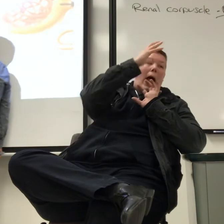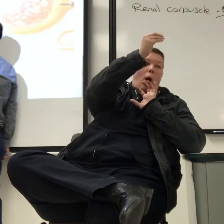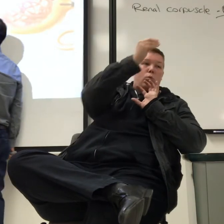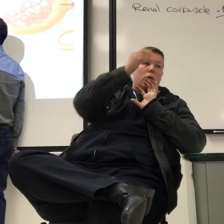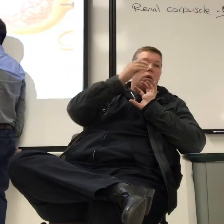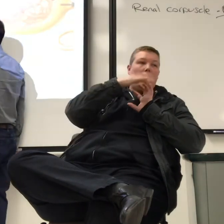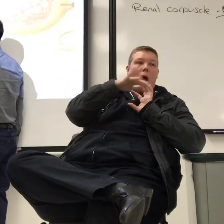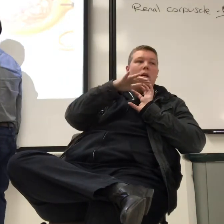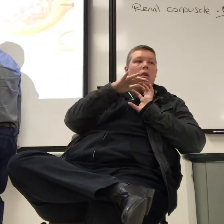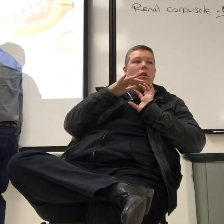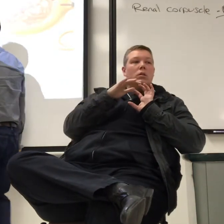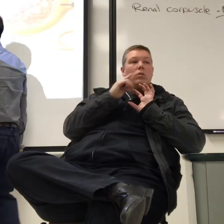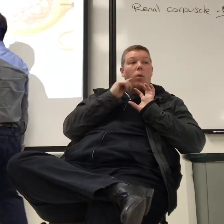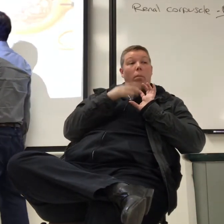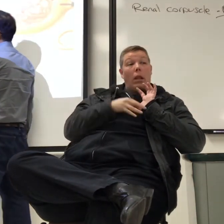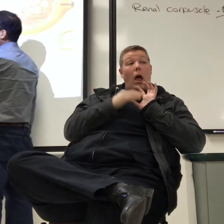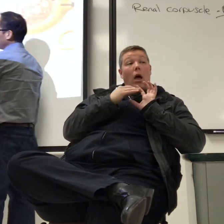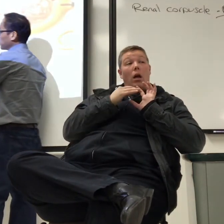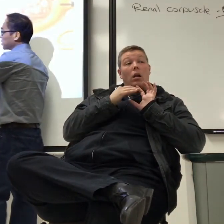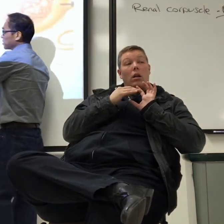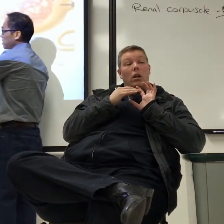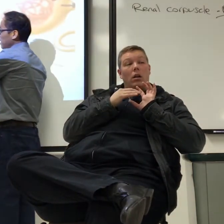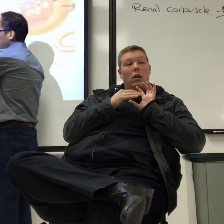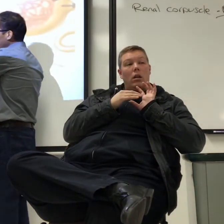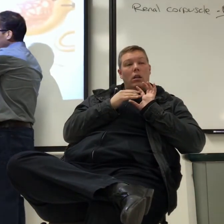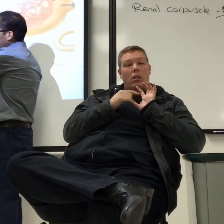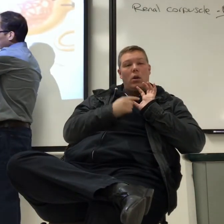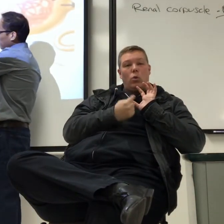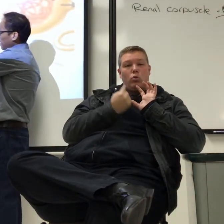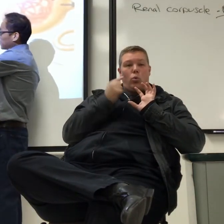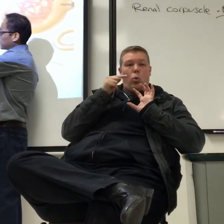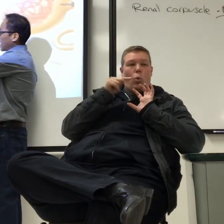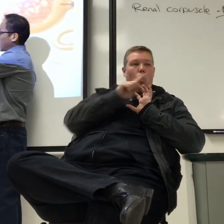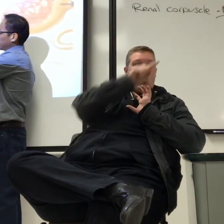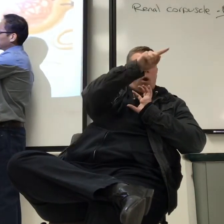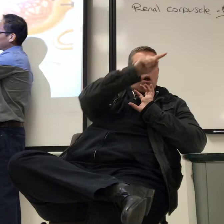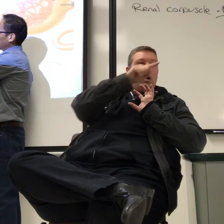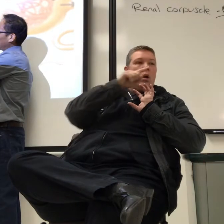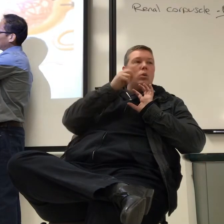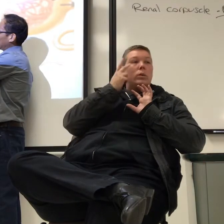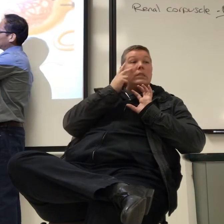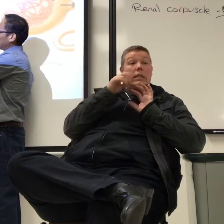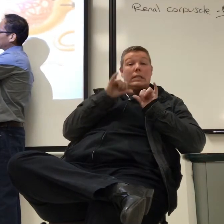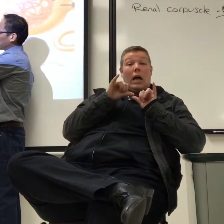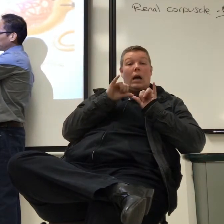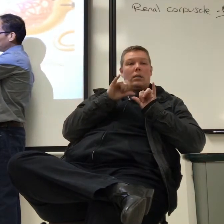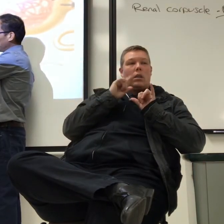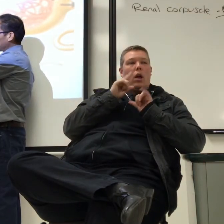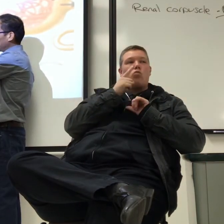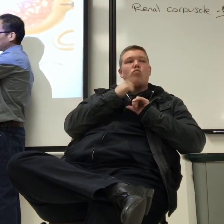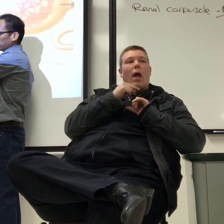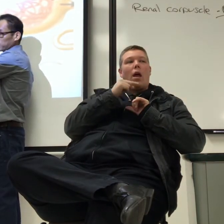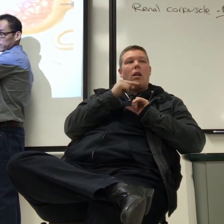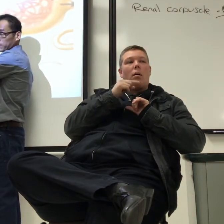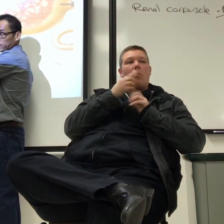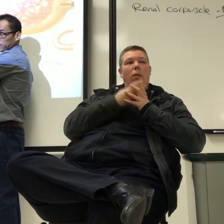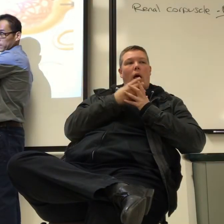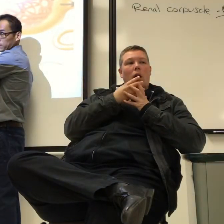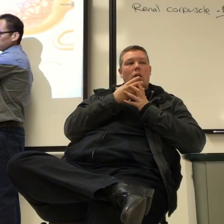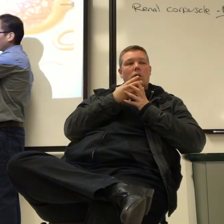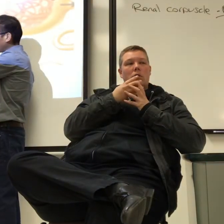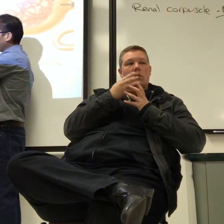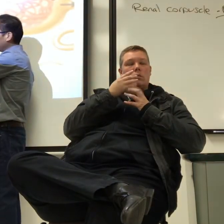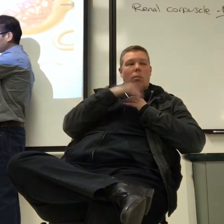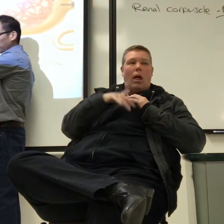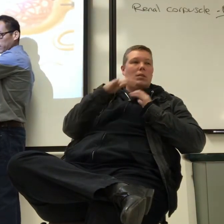the blood that actually flows through the capillaries, you can see by the size, the red blood cells are too big to be filtered.